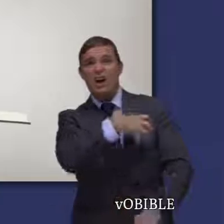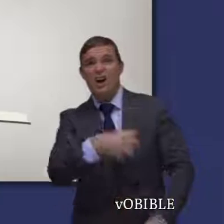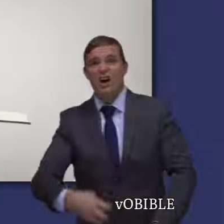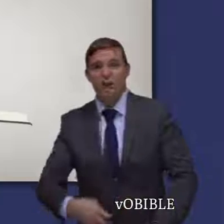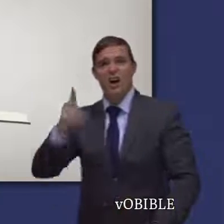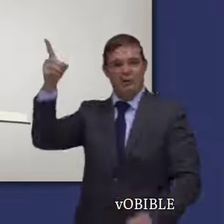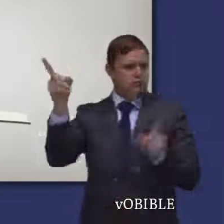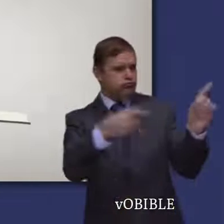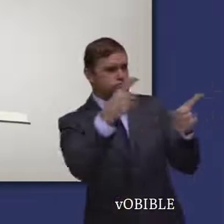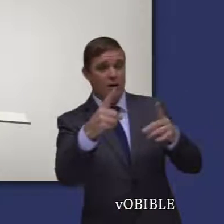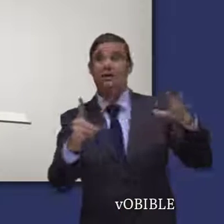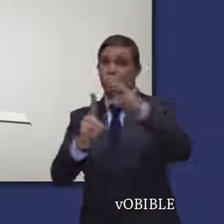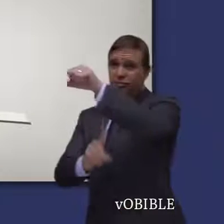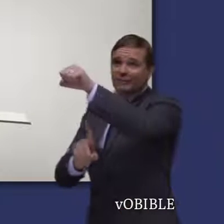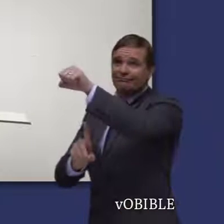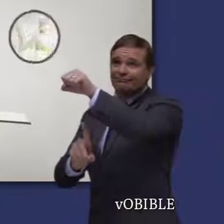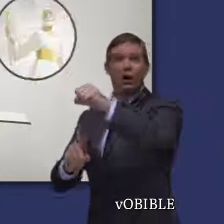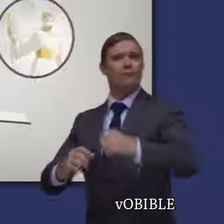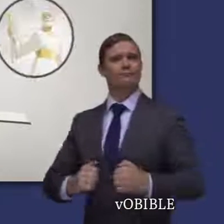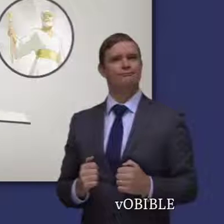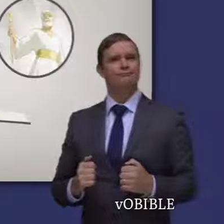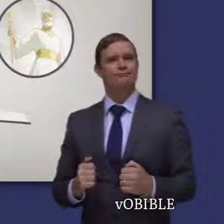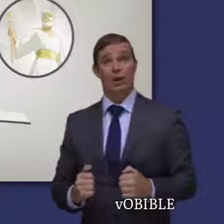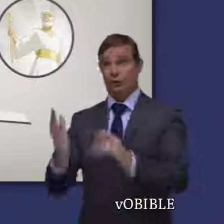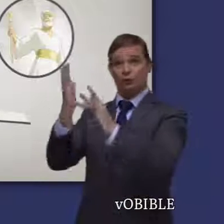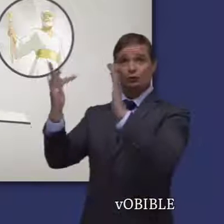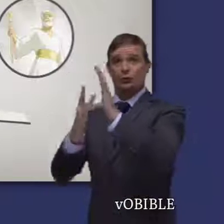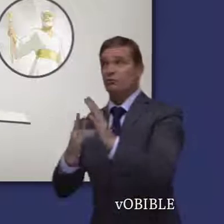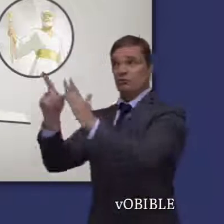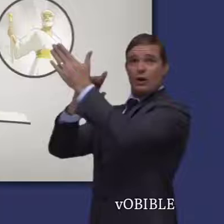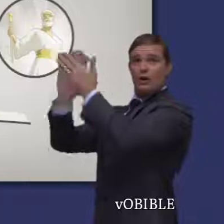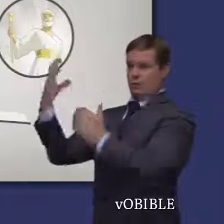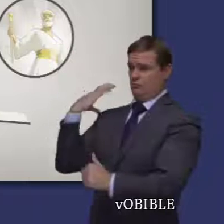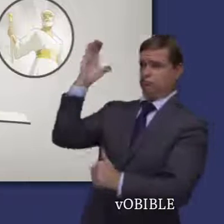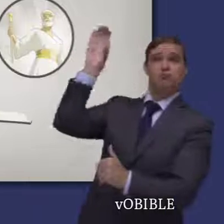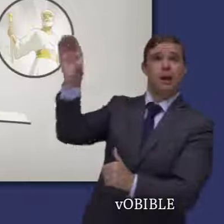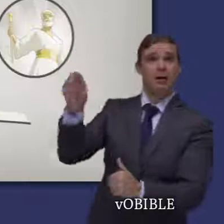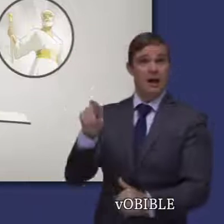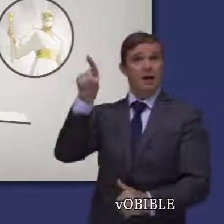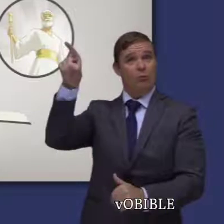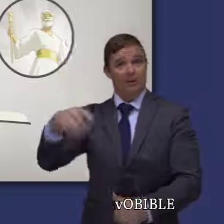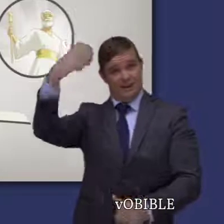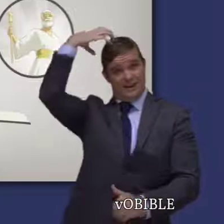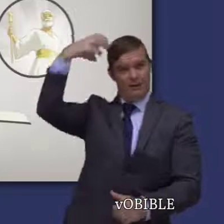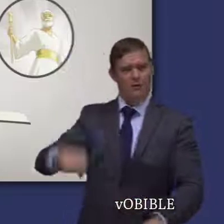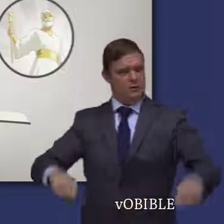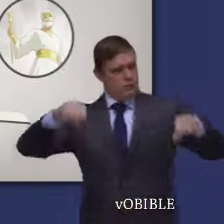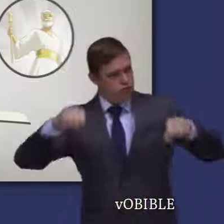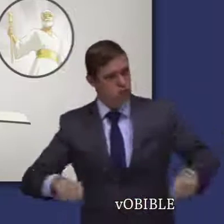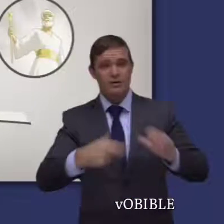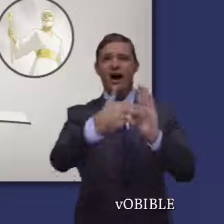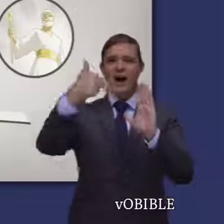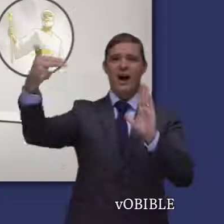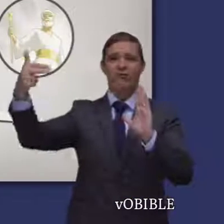kings and kingdoms according to his purpose, and how Jehovah gives his son an everlasting kingdom that will replace